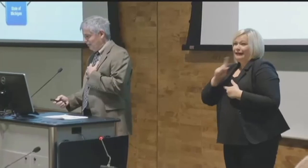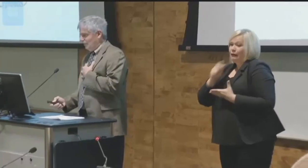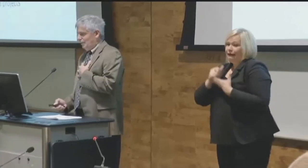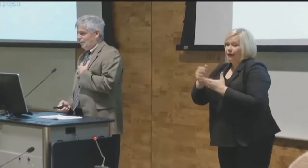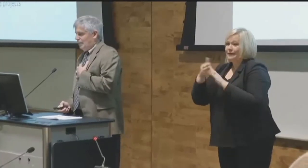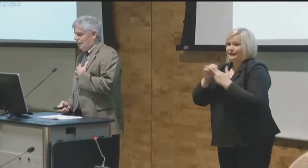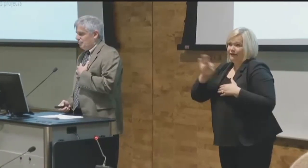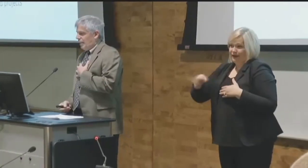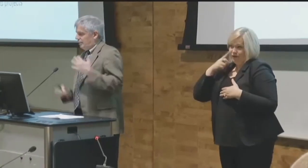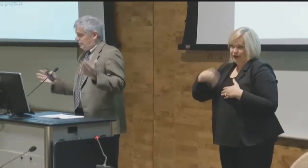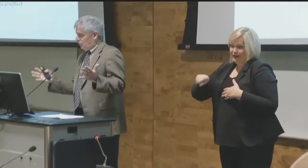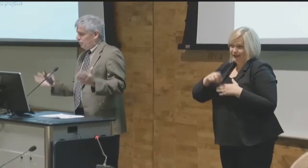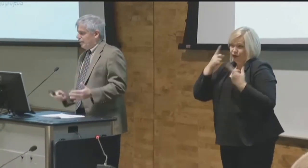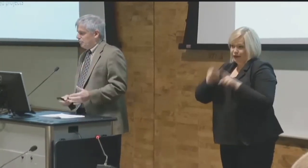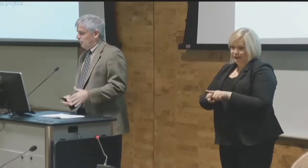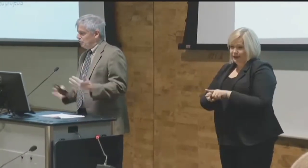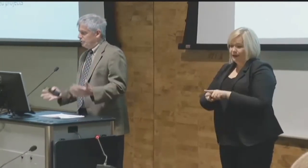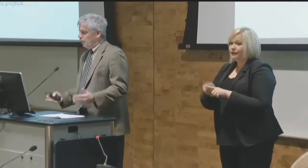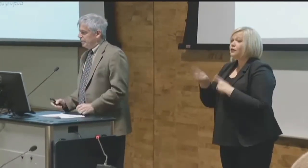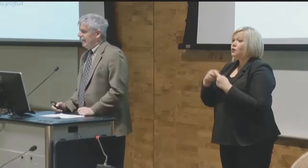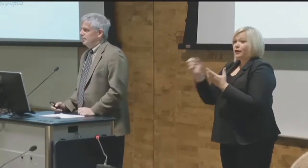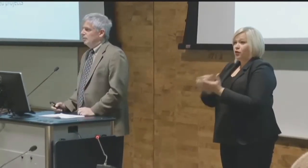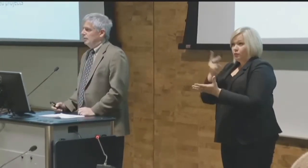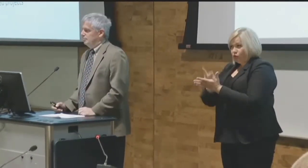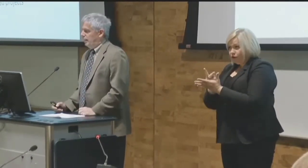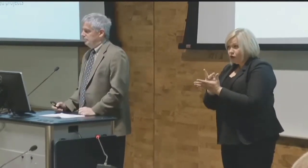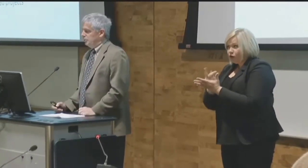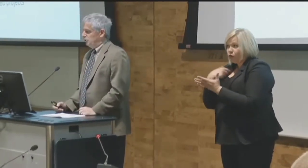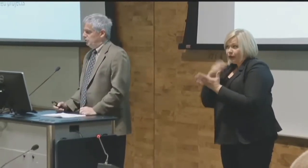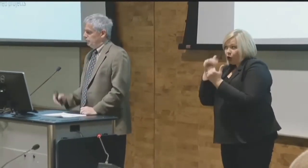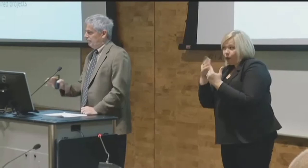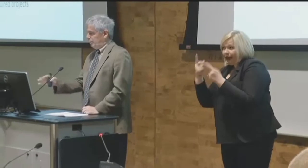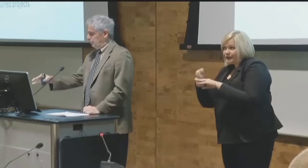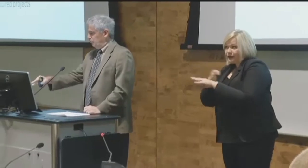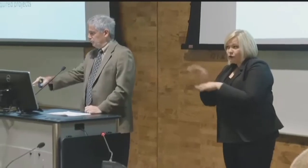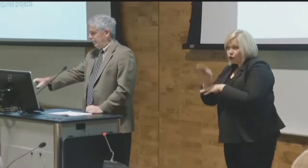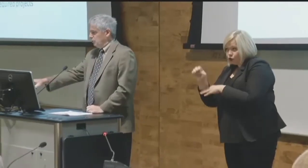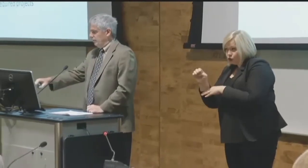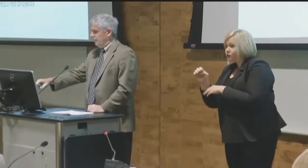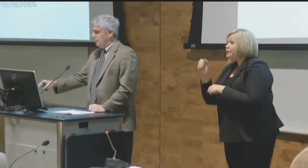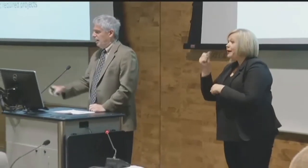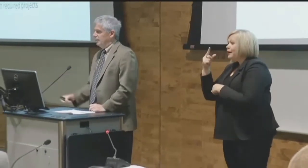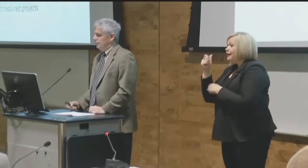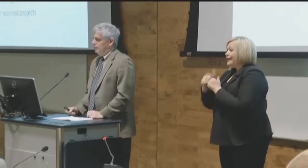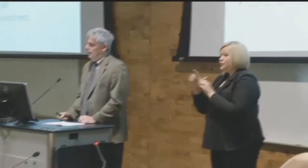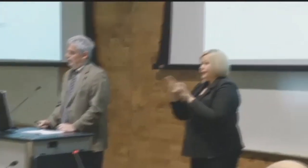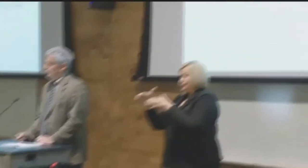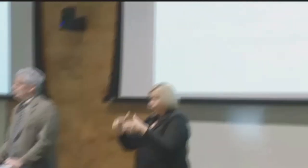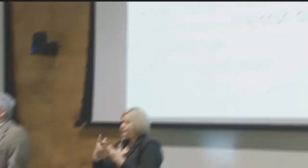this. And then once we get approvals, which we hope to get by June, and we'll have to get approvals from each one of these